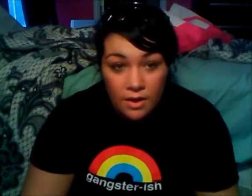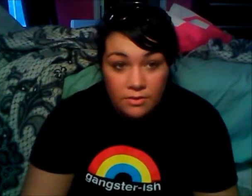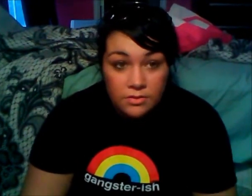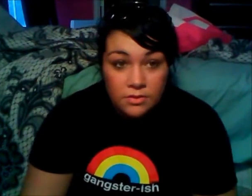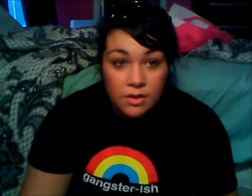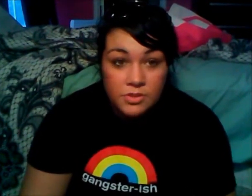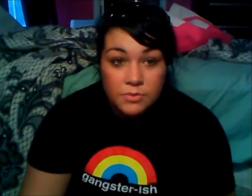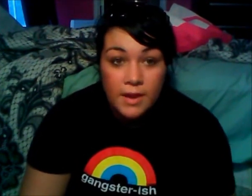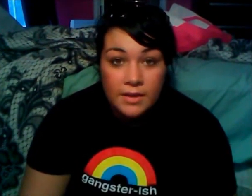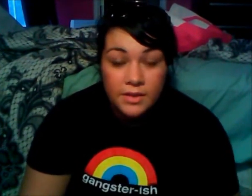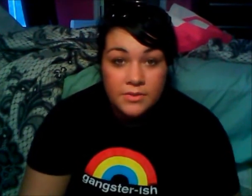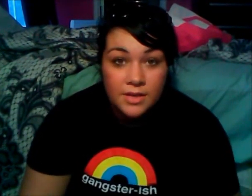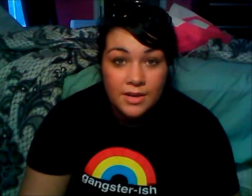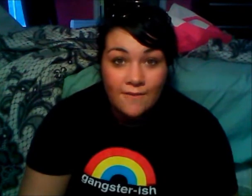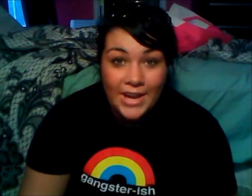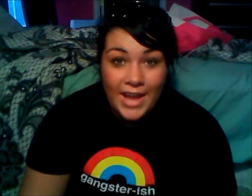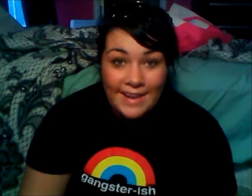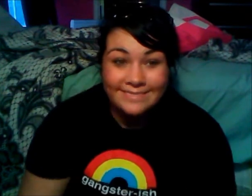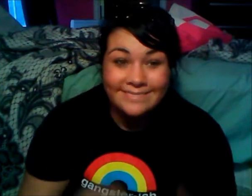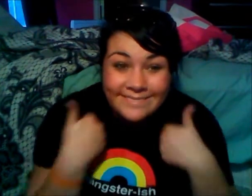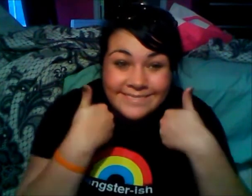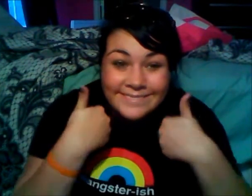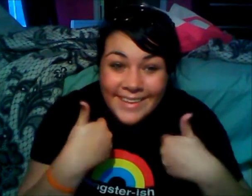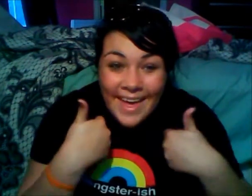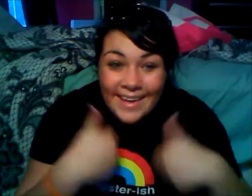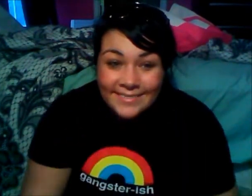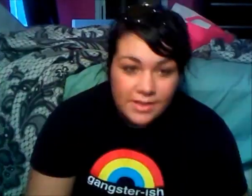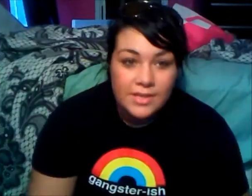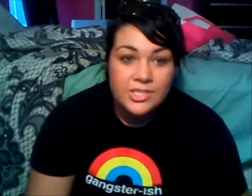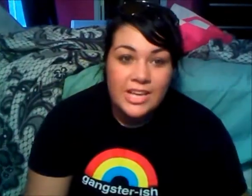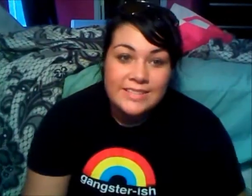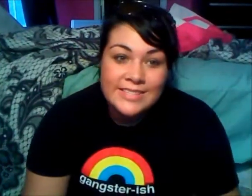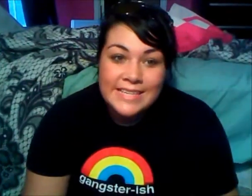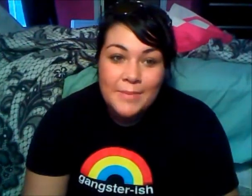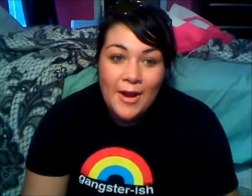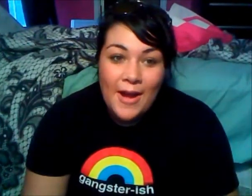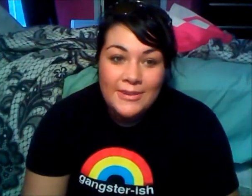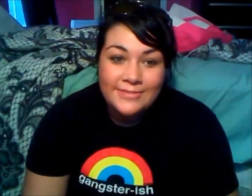know, I'm just reminding you so you don't forget. Yay. Jess, I'll see you tomorrow.